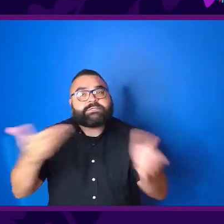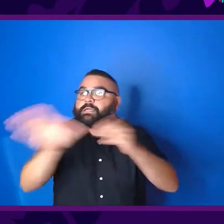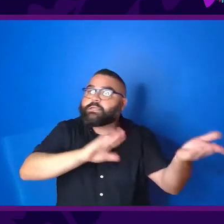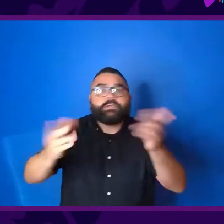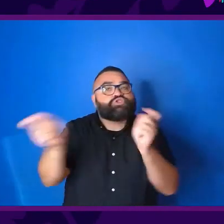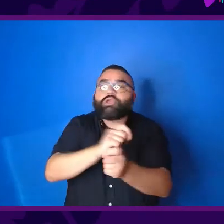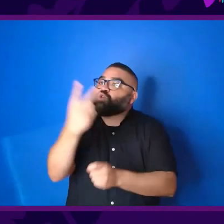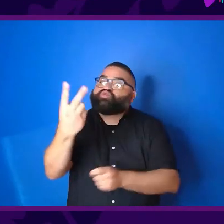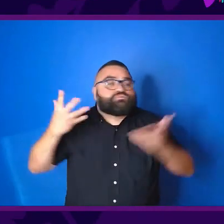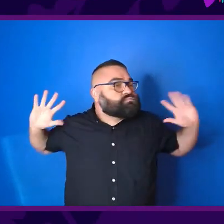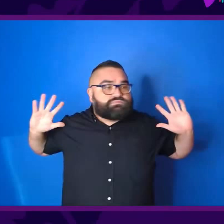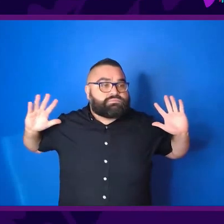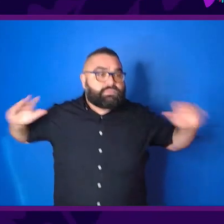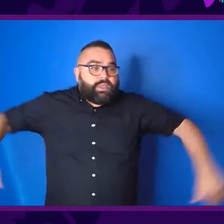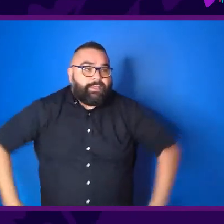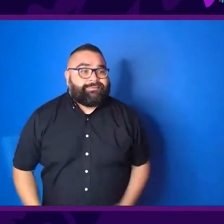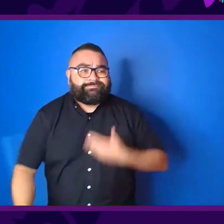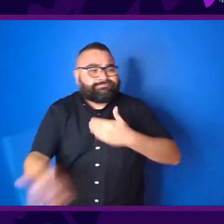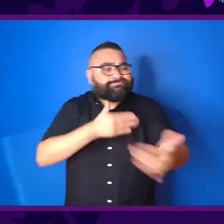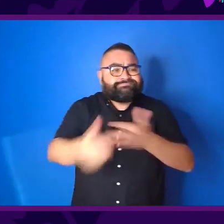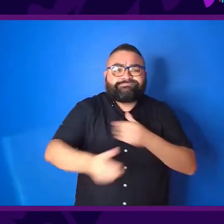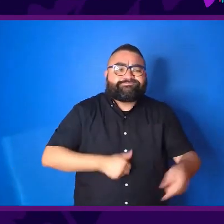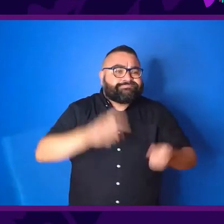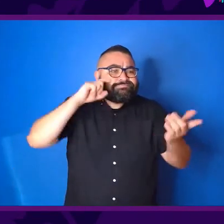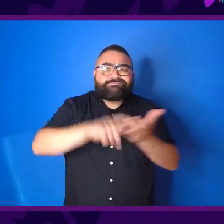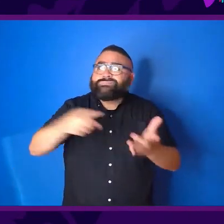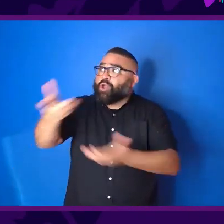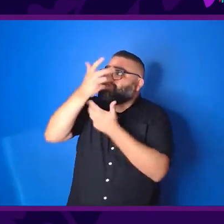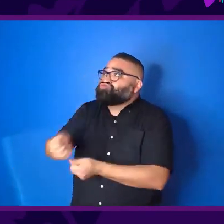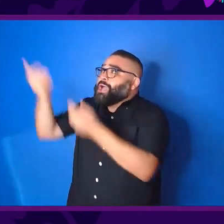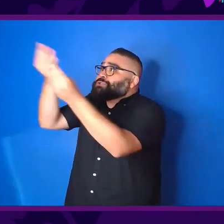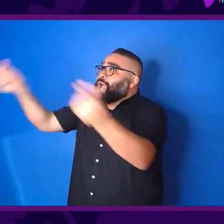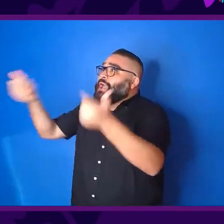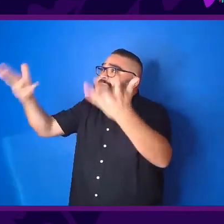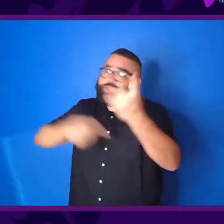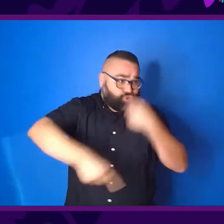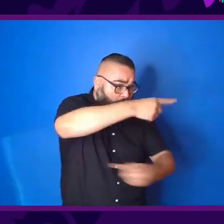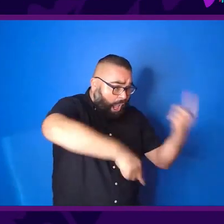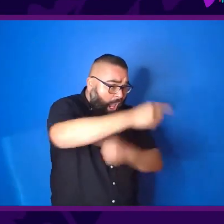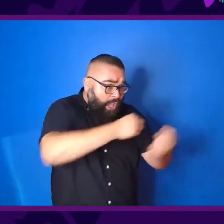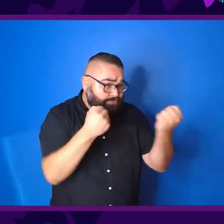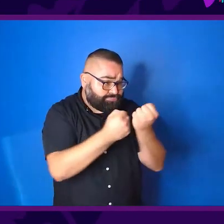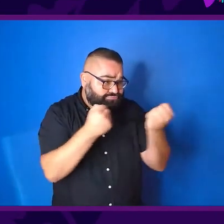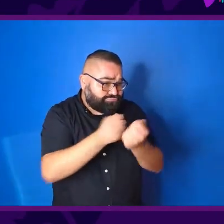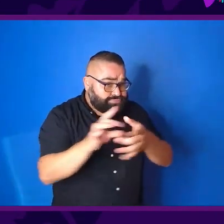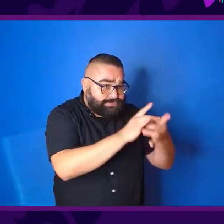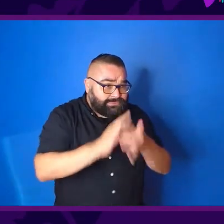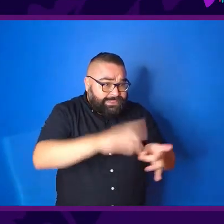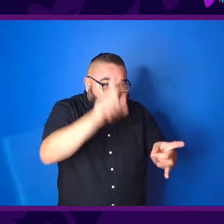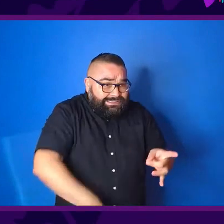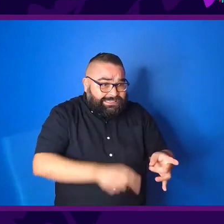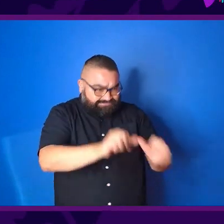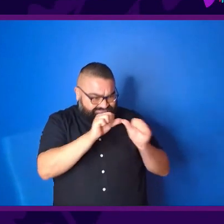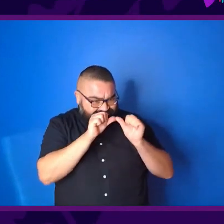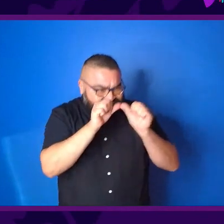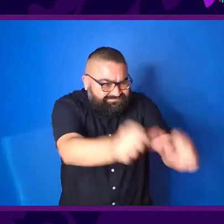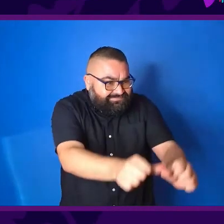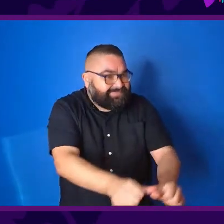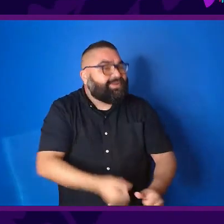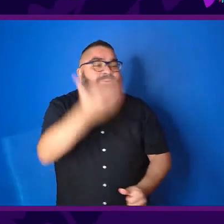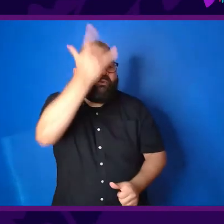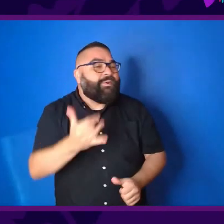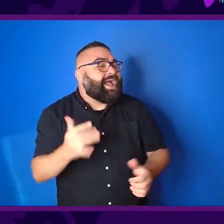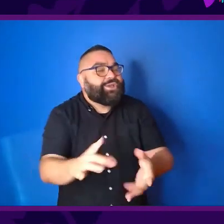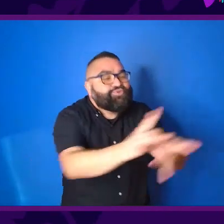We gotta discuss, have we all lost trust in us? Cause you and I, we, us, together we must live, change and die. Everybody's included, it's